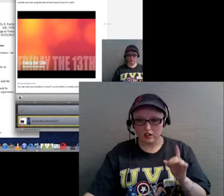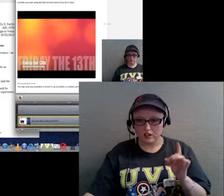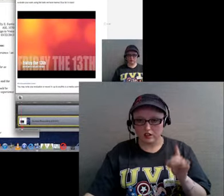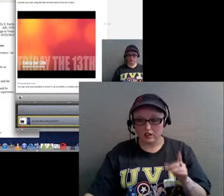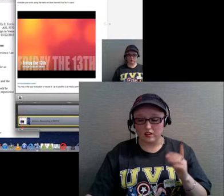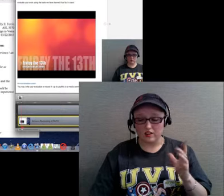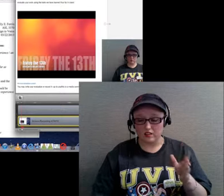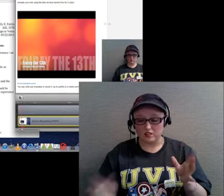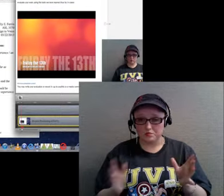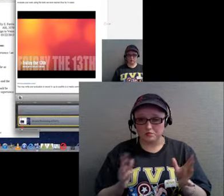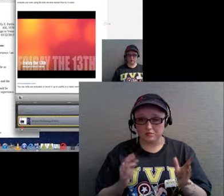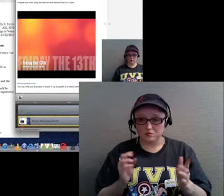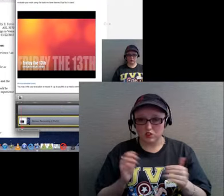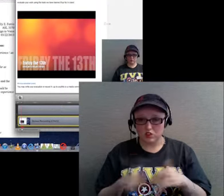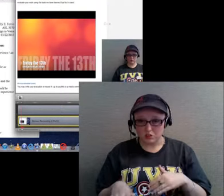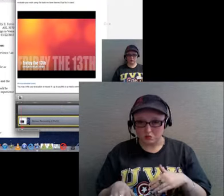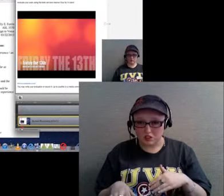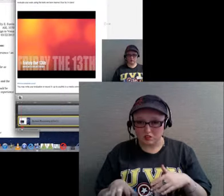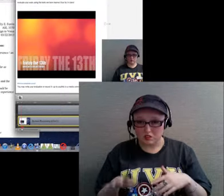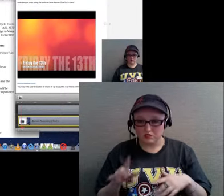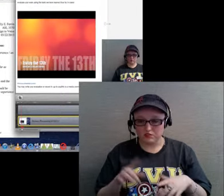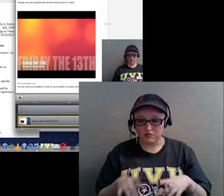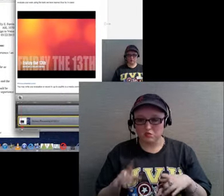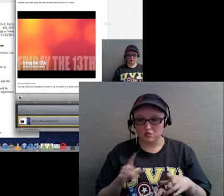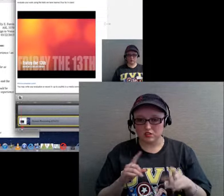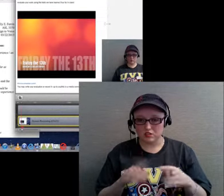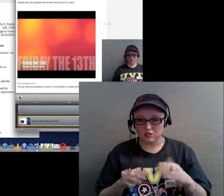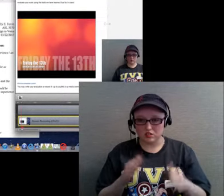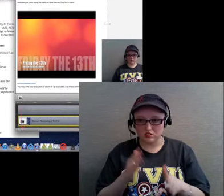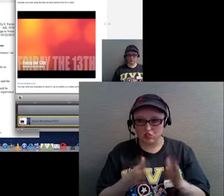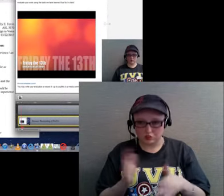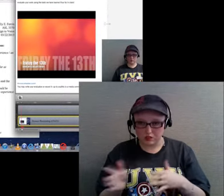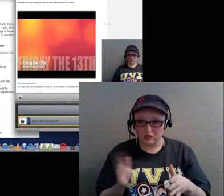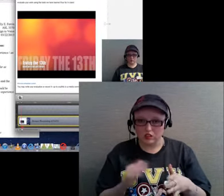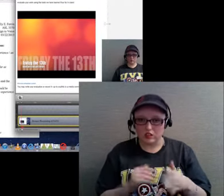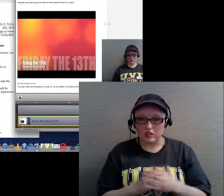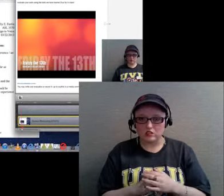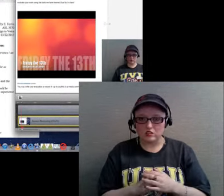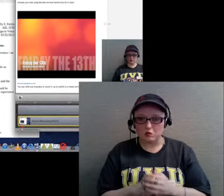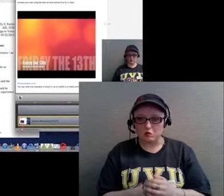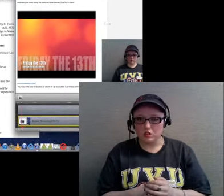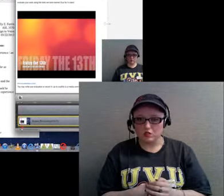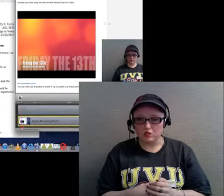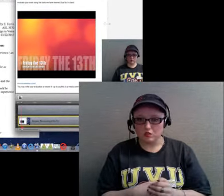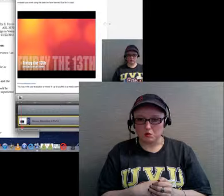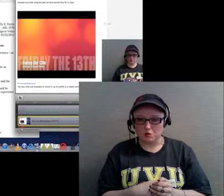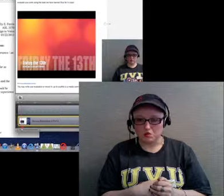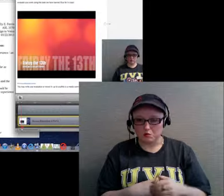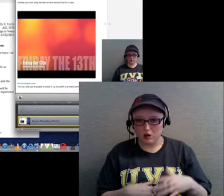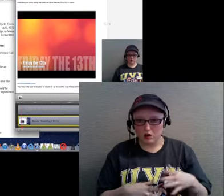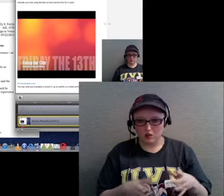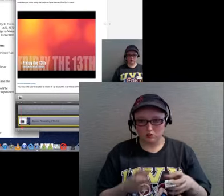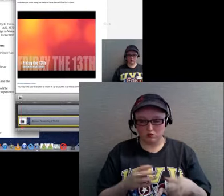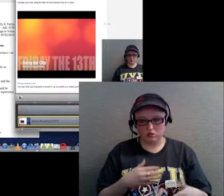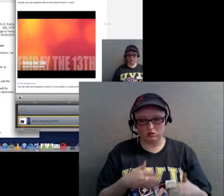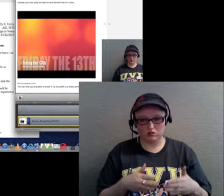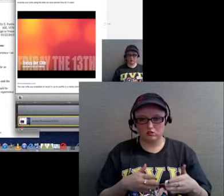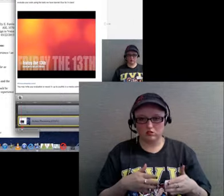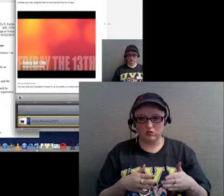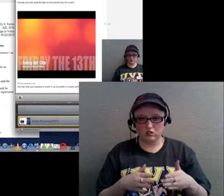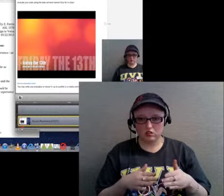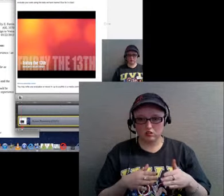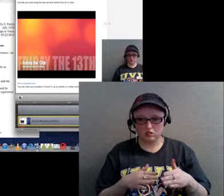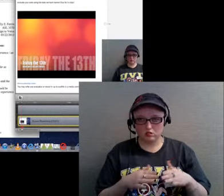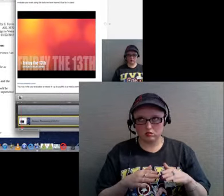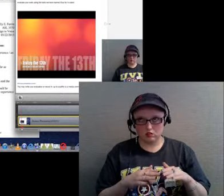this that the streaming of the video was a little bit choppy, and so there were some parts where there